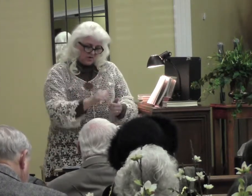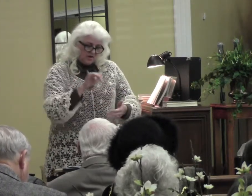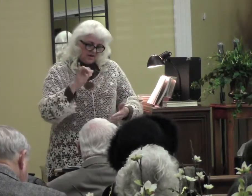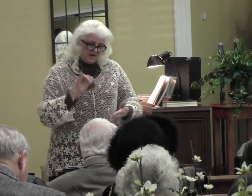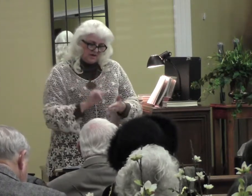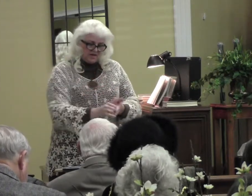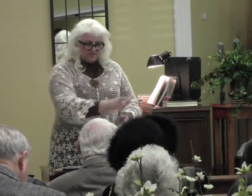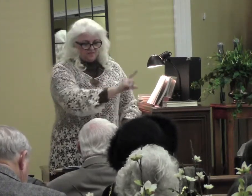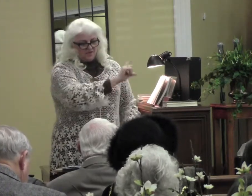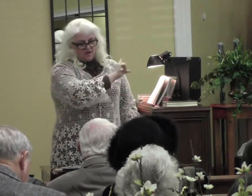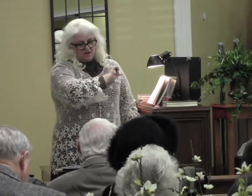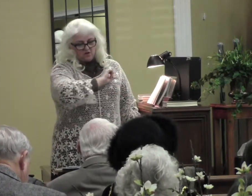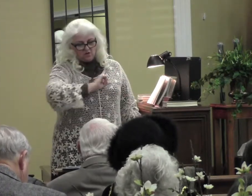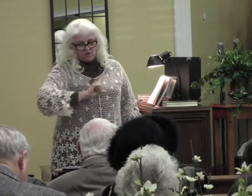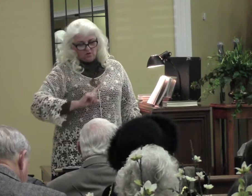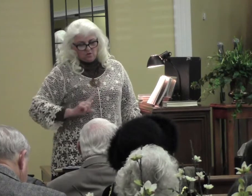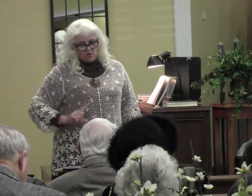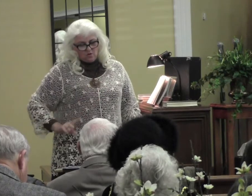with the Lord.